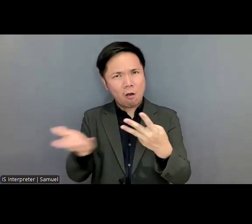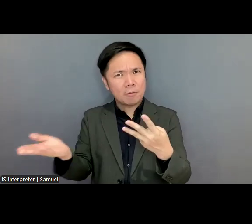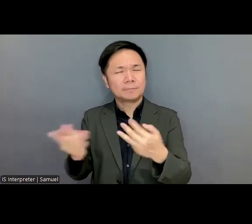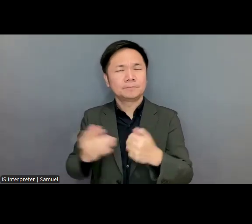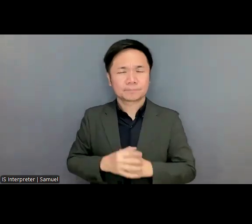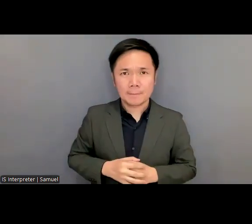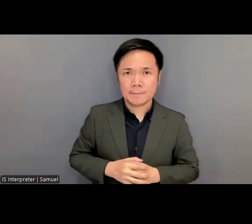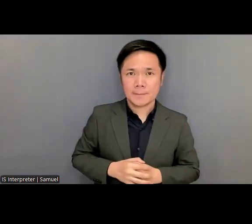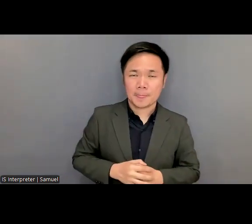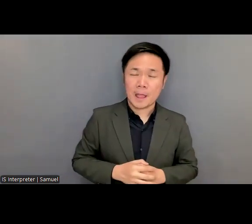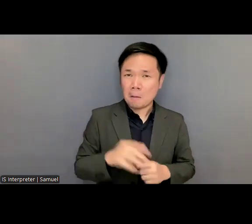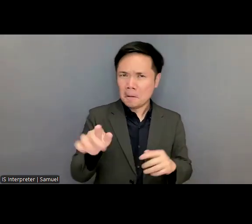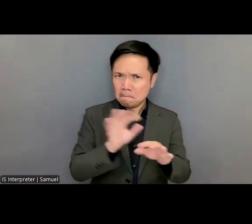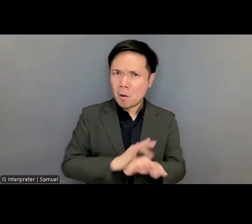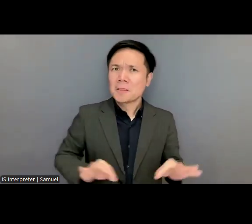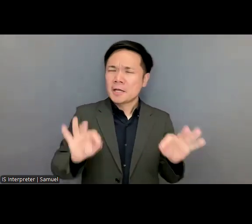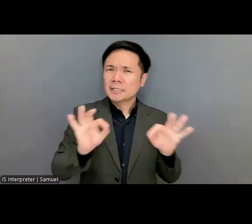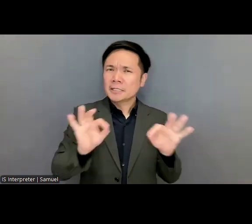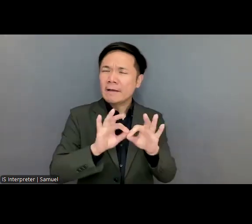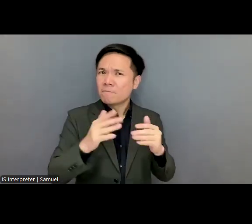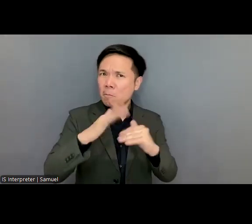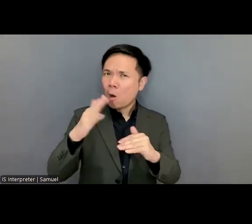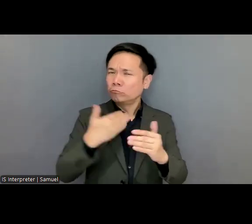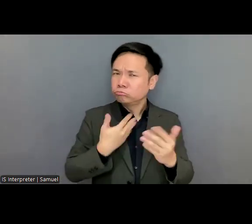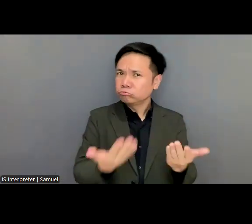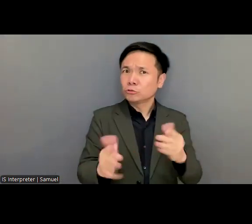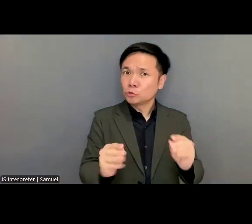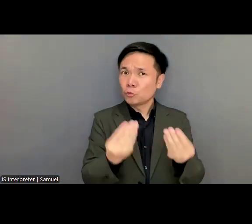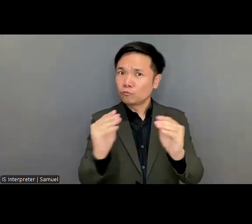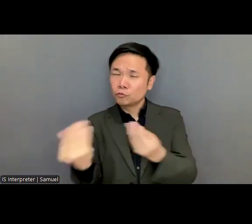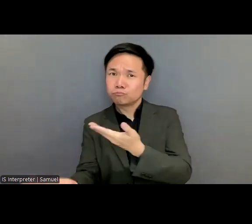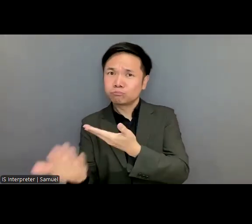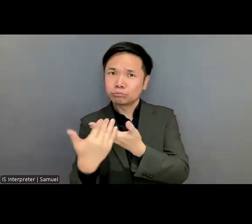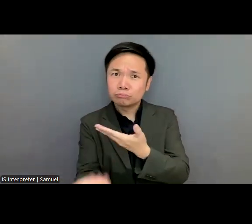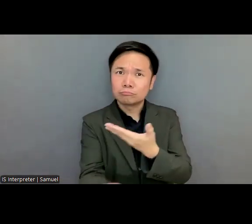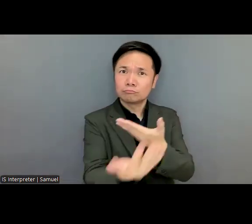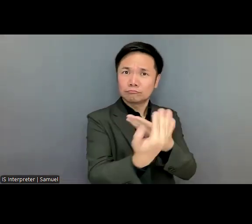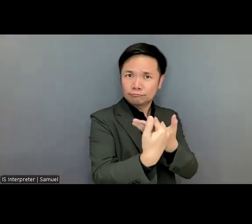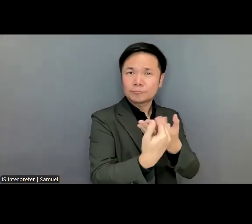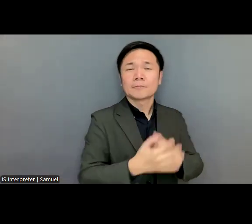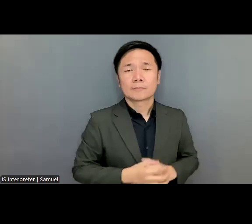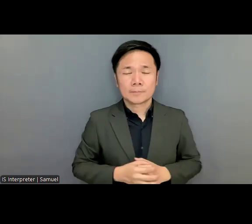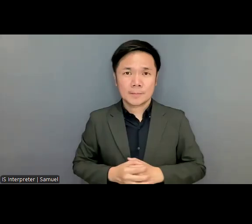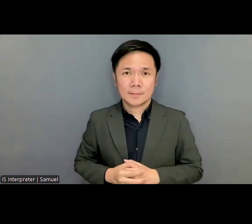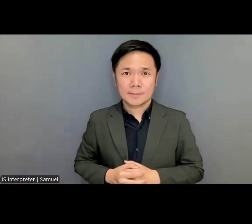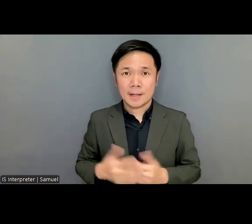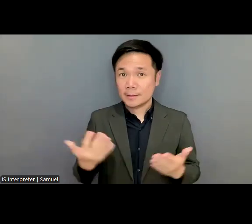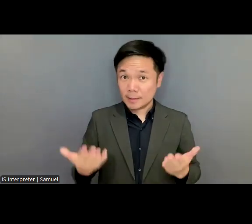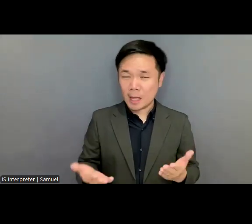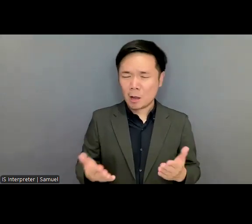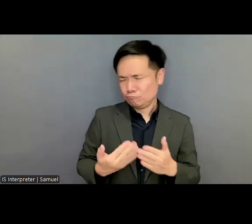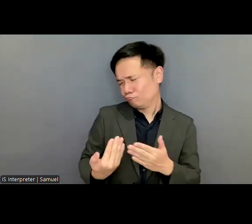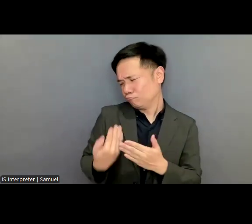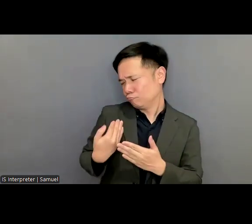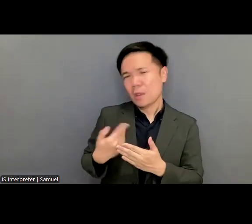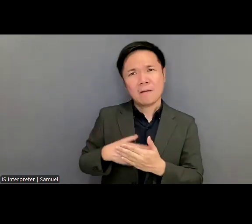very important to promote the participation of youth, because especially because now in the recently